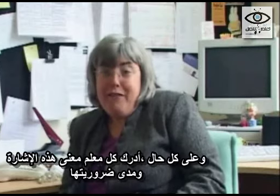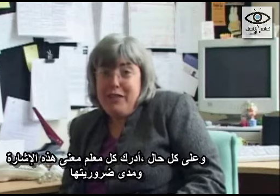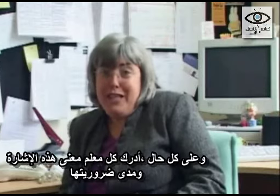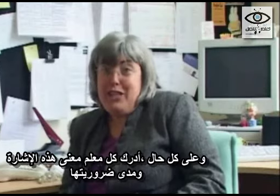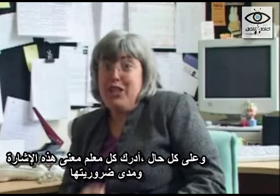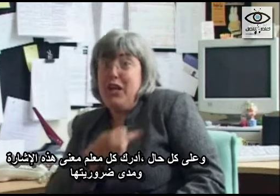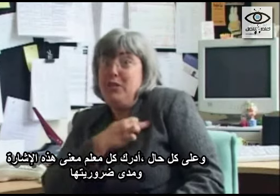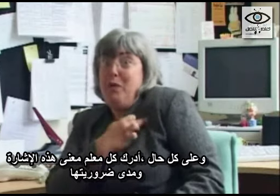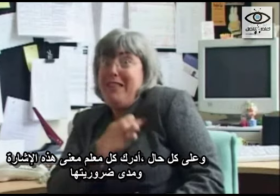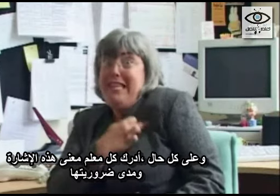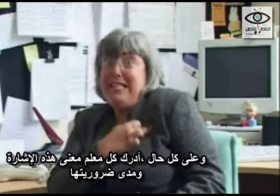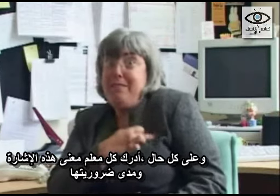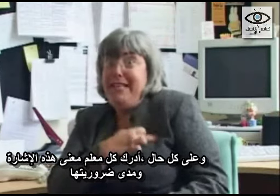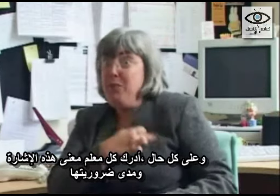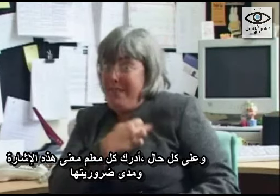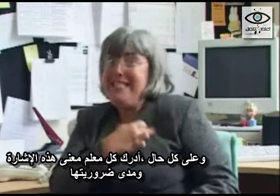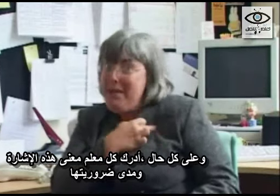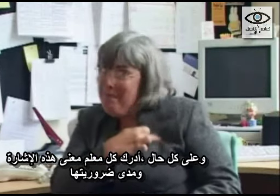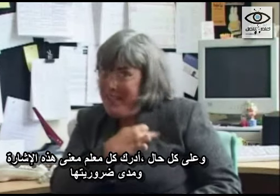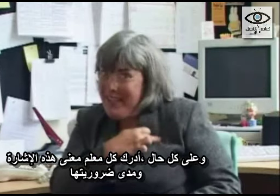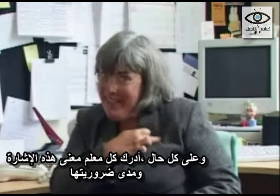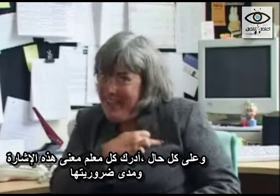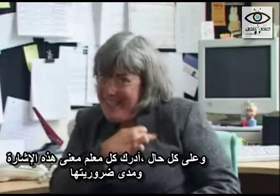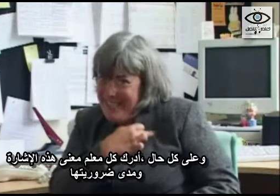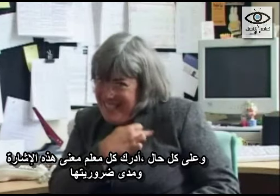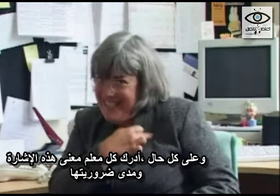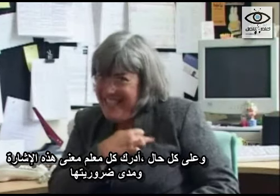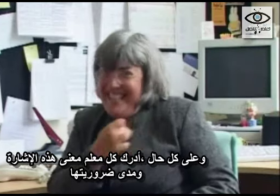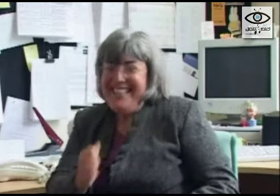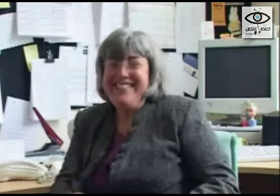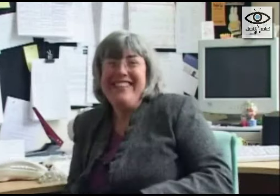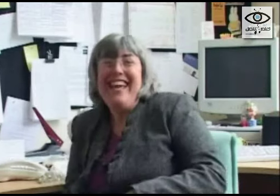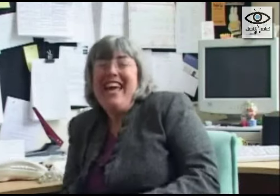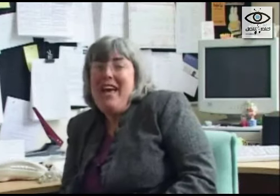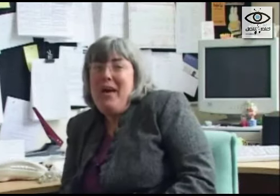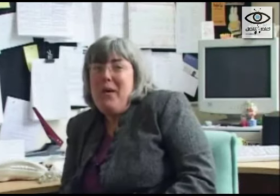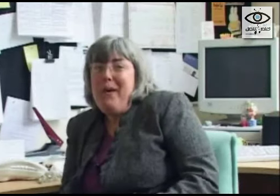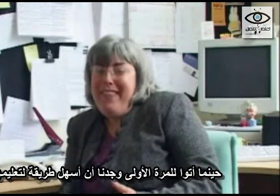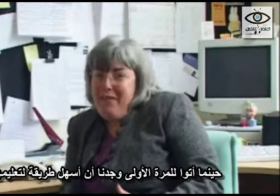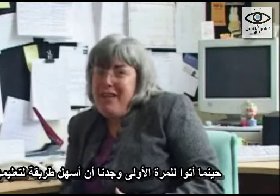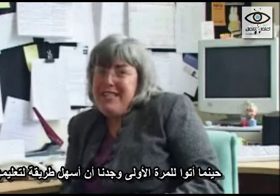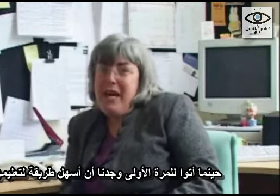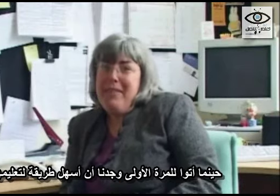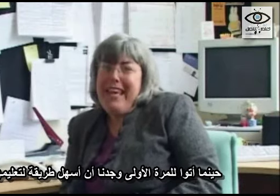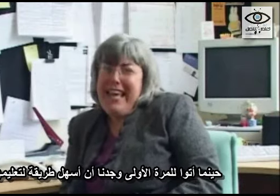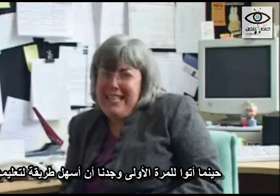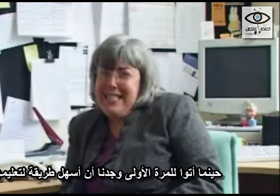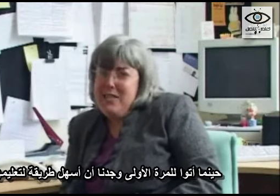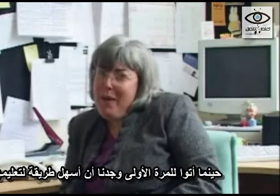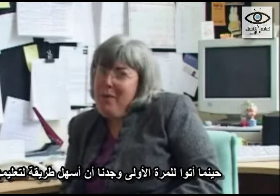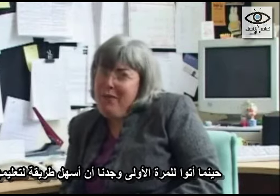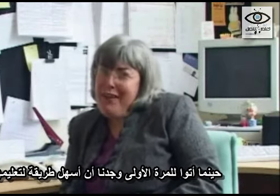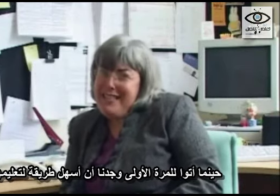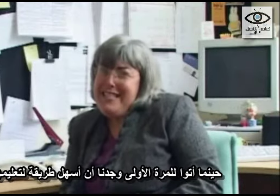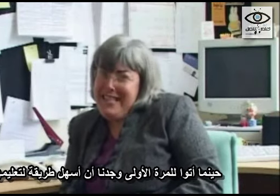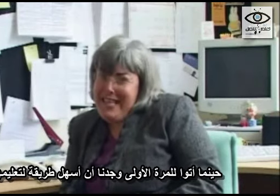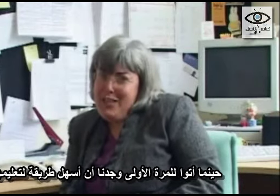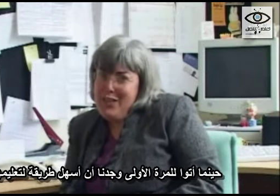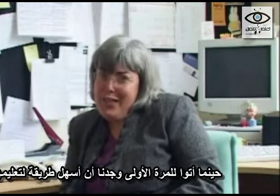every teacher knows what this means with some degree of urgency. When they first come, the easiest way we find to teach